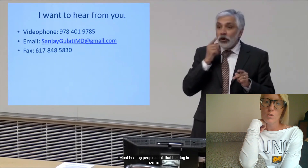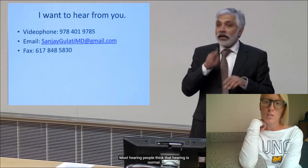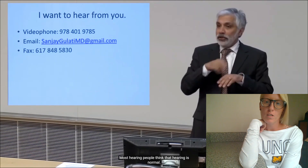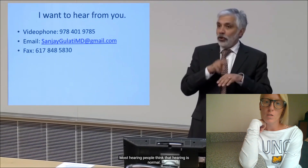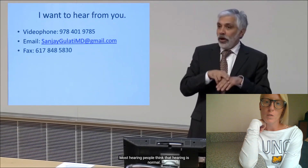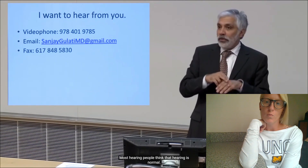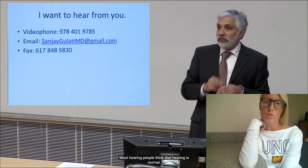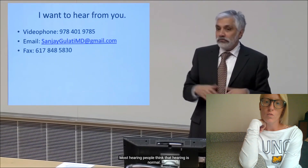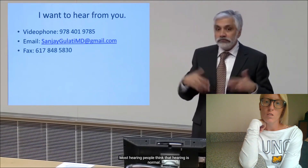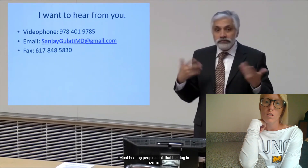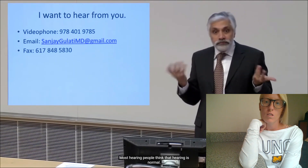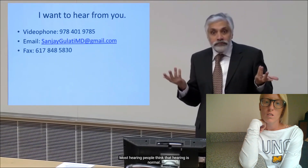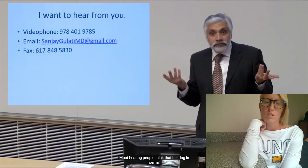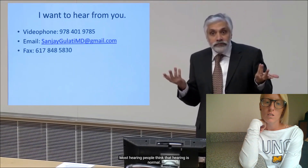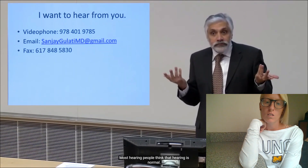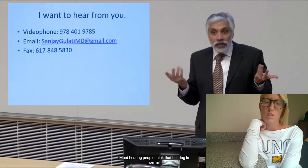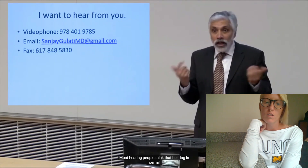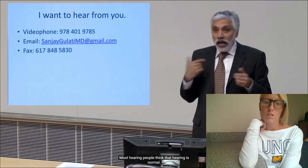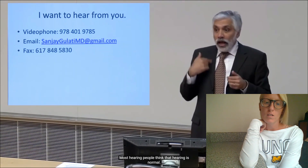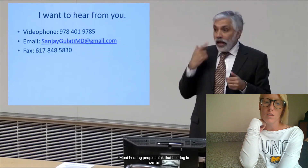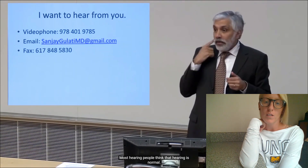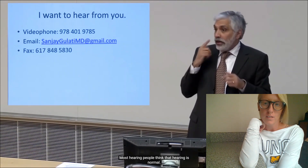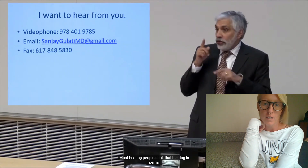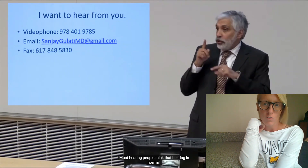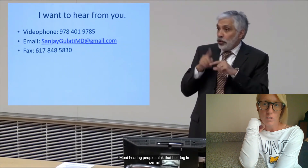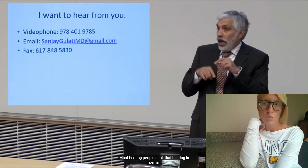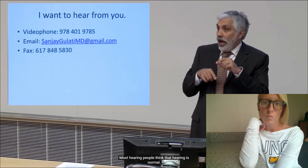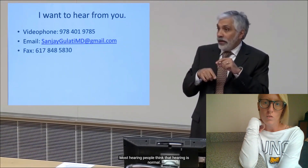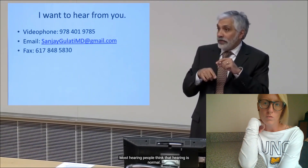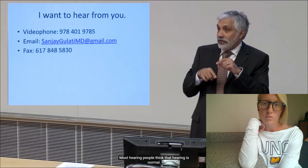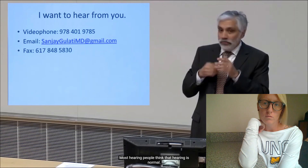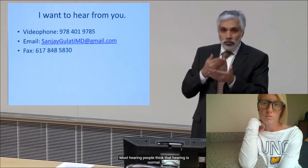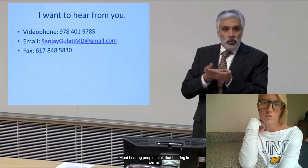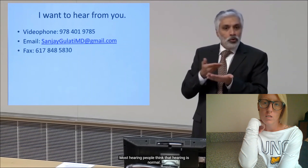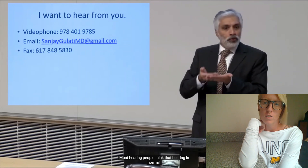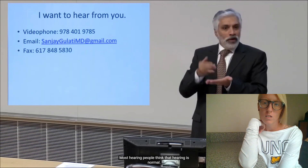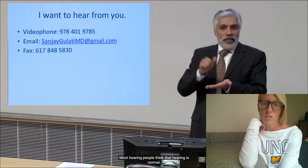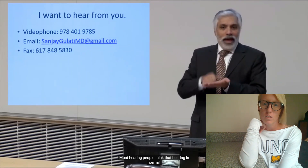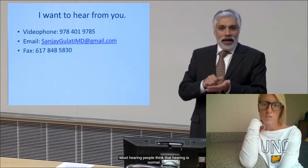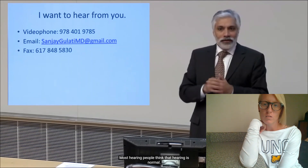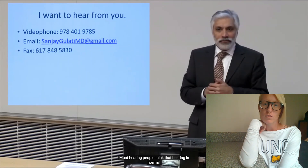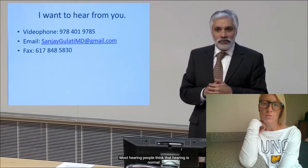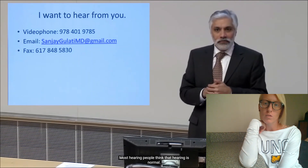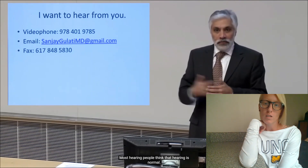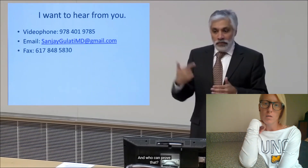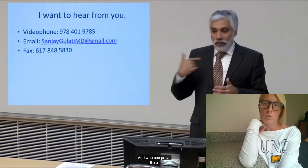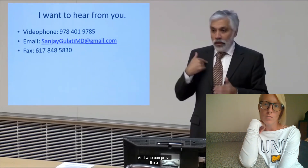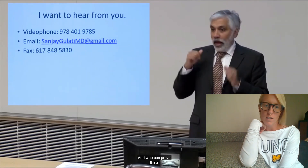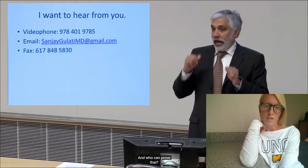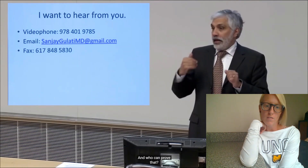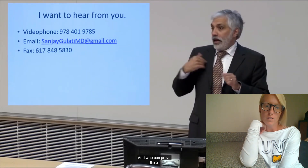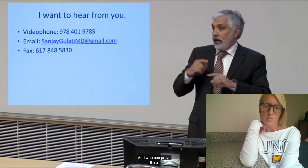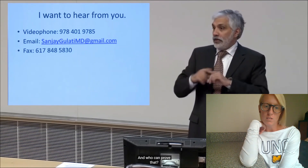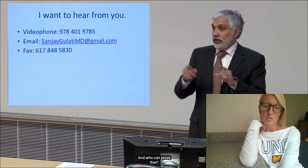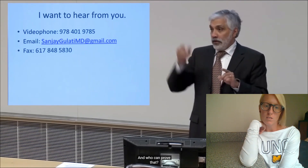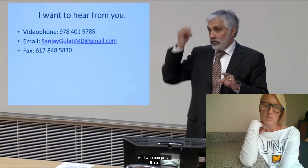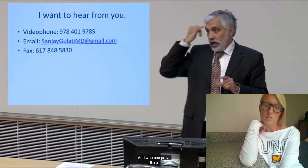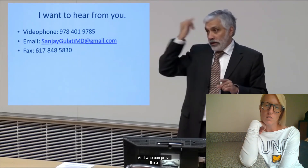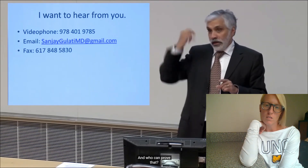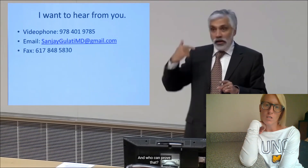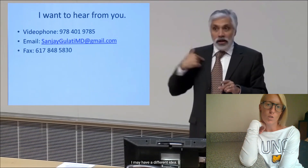Most hearing people think that hearing is normal. Think that hearing is normal. You can But who can provide prove that?